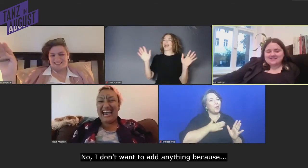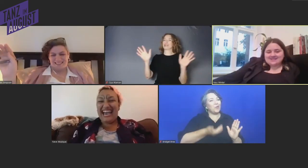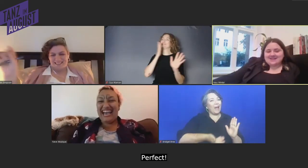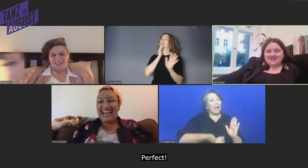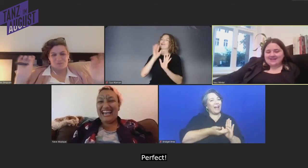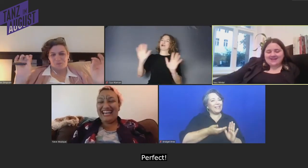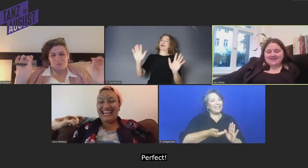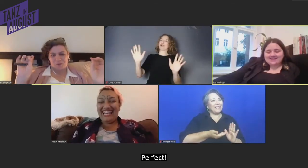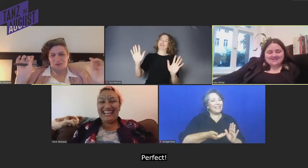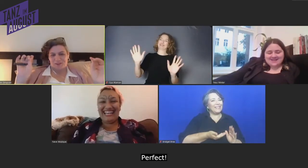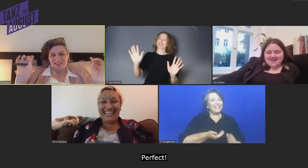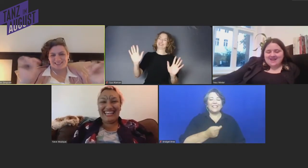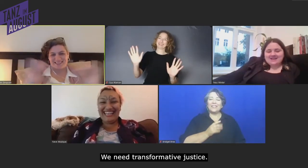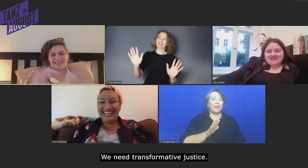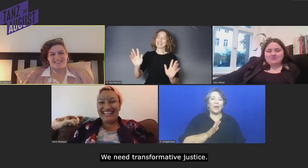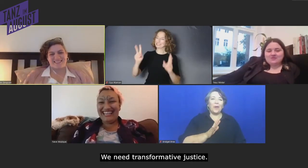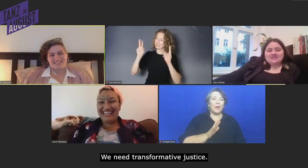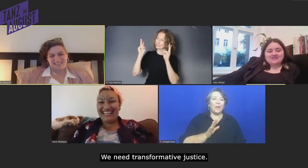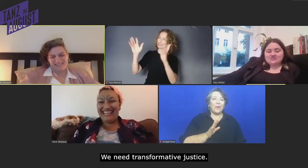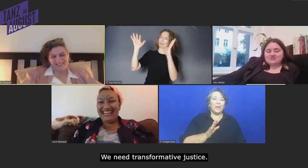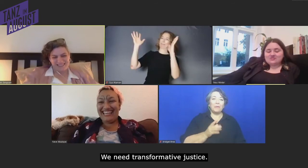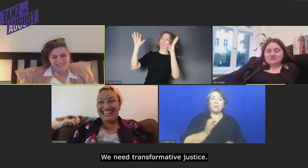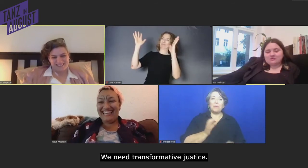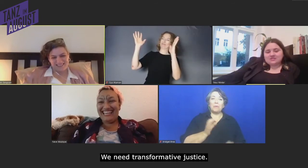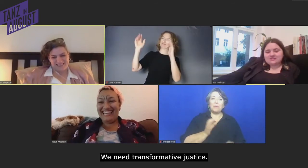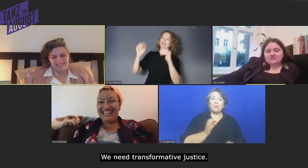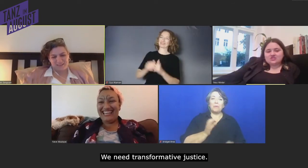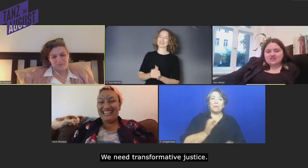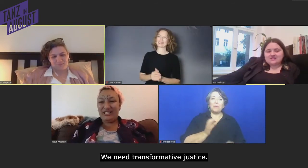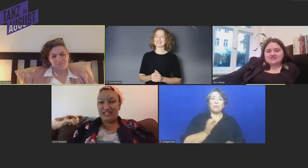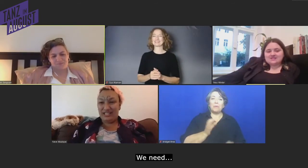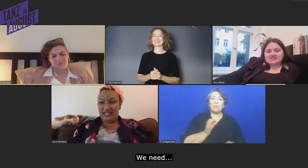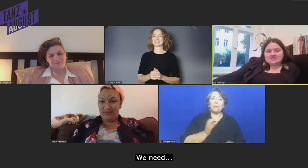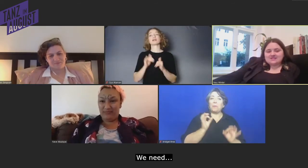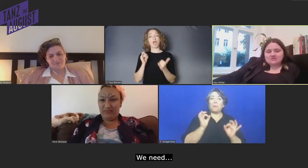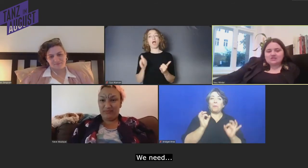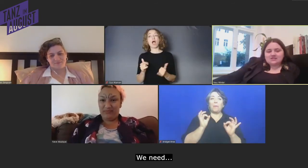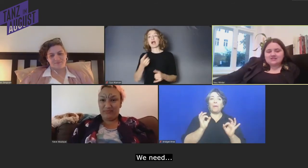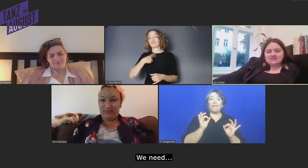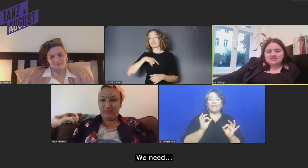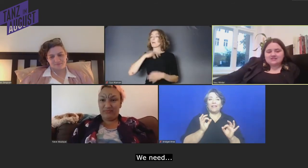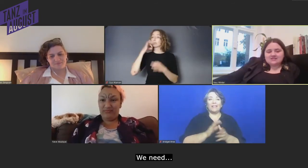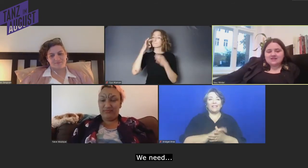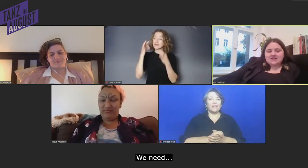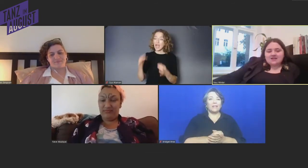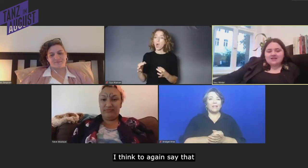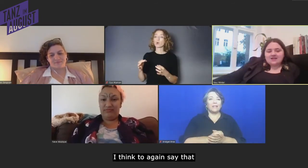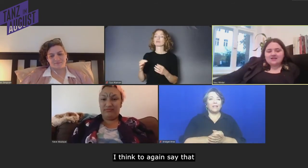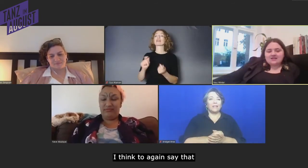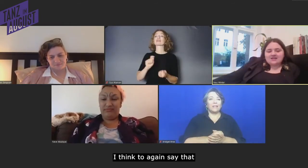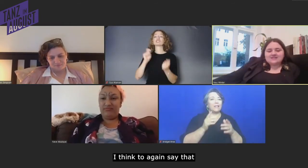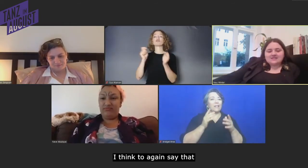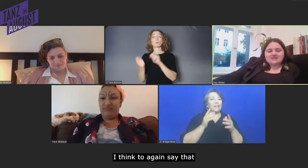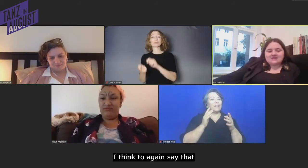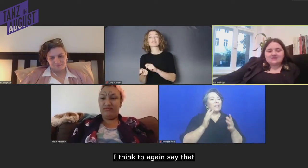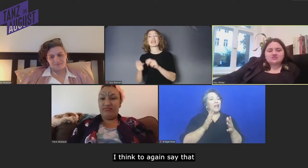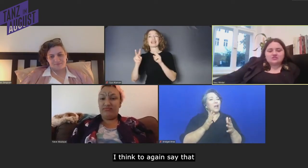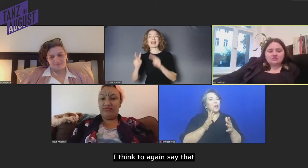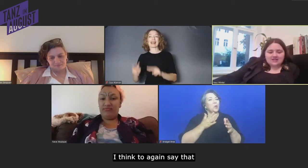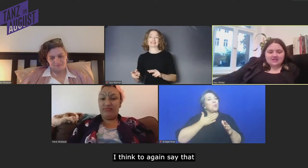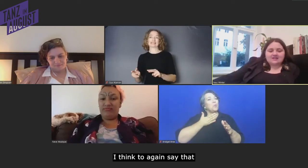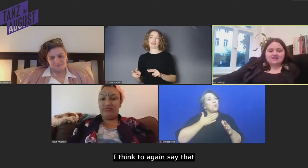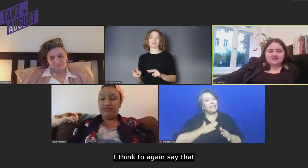I think it's perfect. We need transformative justice. We need, I think,